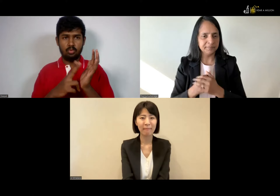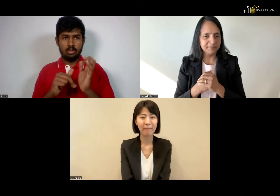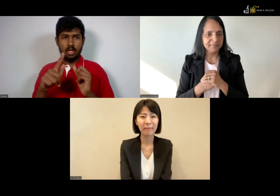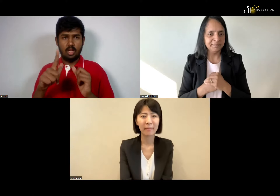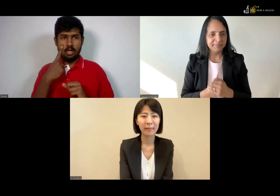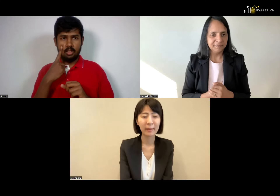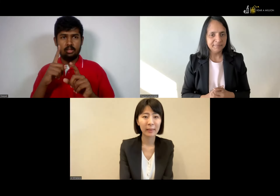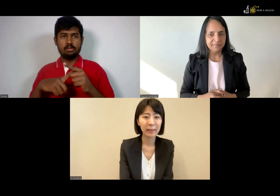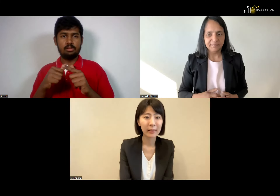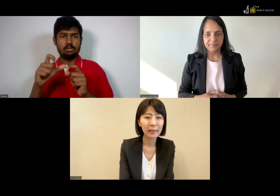Murnalini,